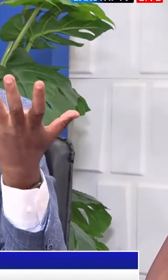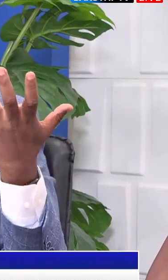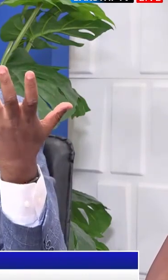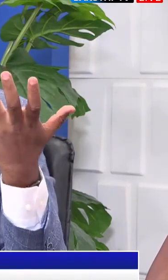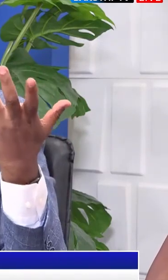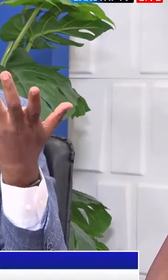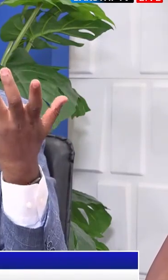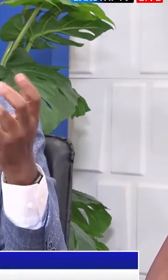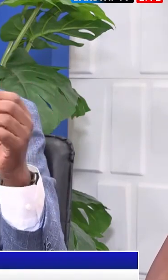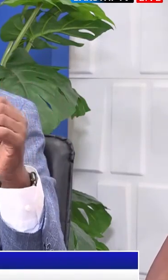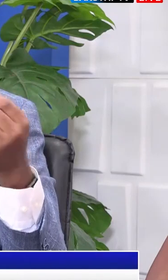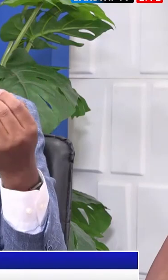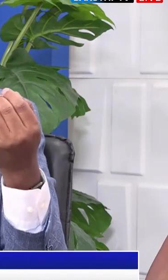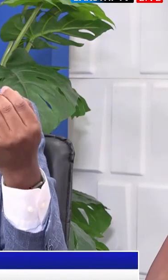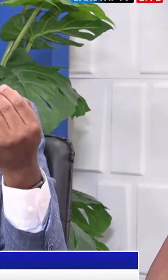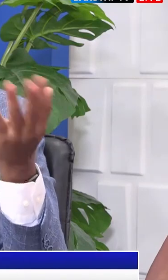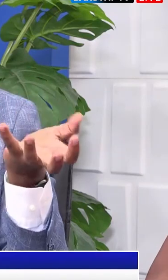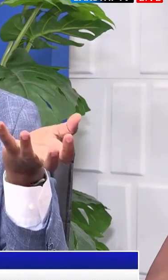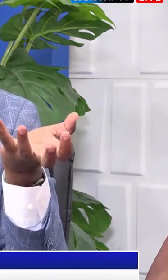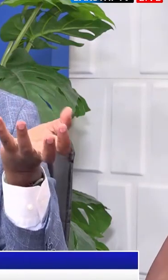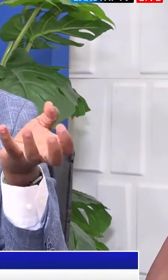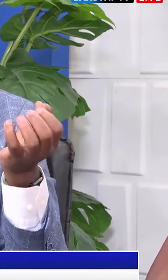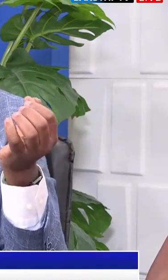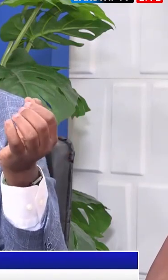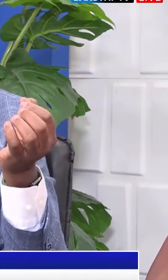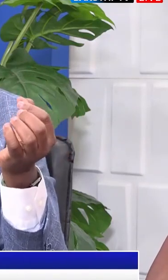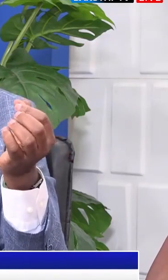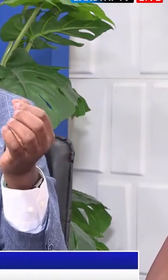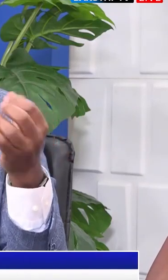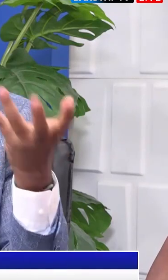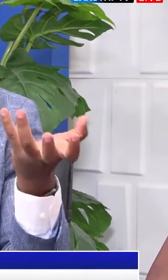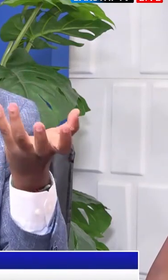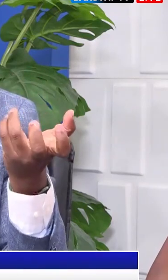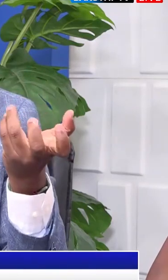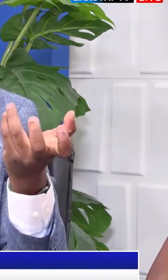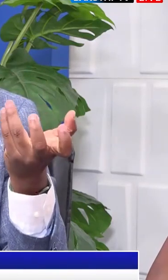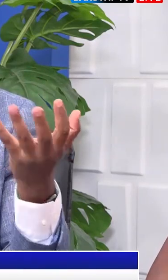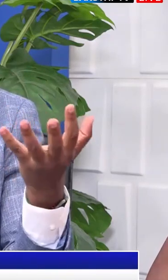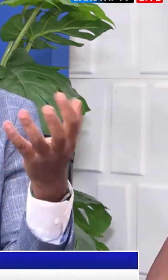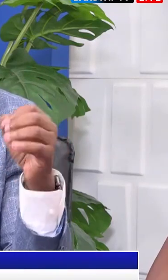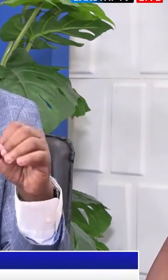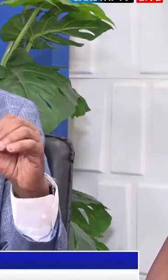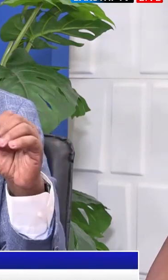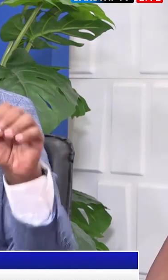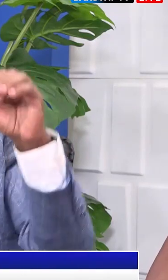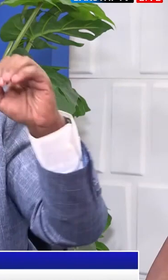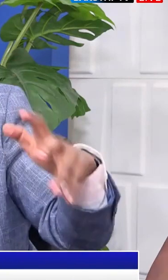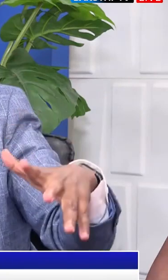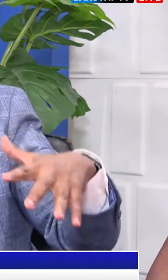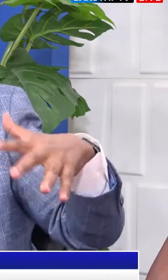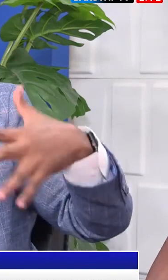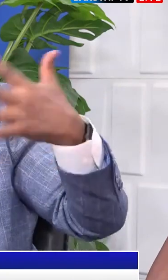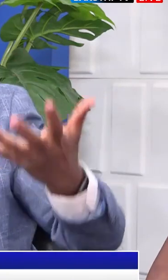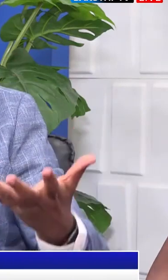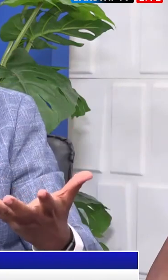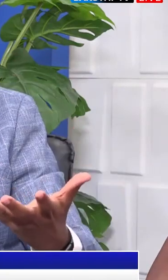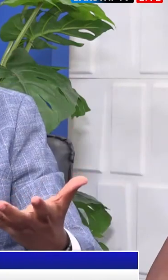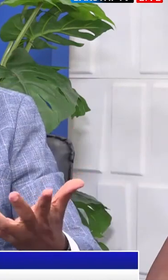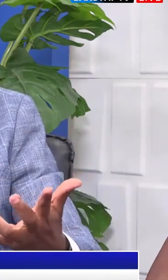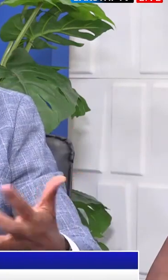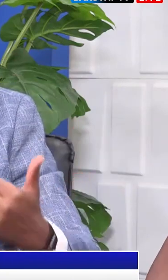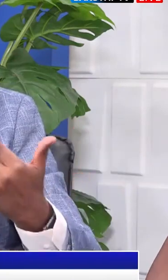Yes. That's so nice. Na thank you so much, Mr. Simon. Sijui kama kuna neno la mwisho labda ungetaka kuongezea.